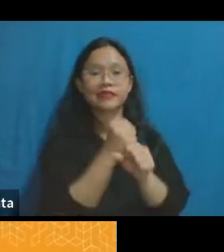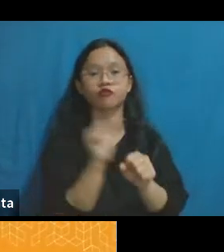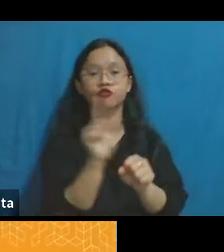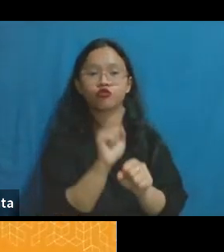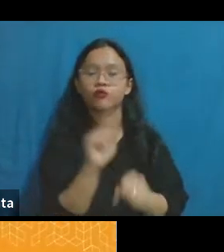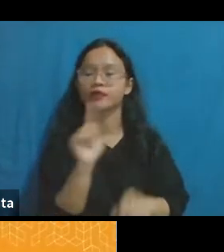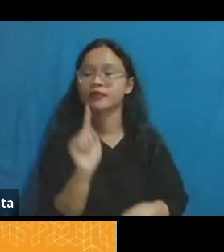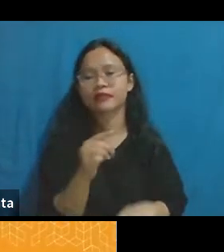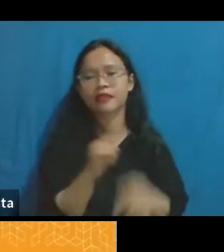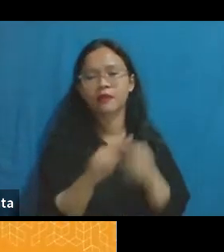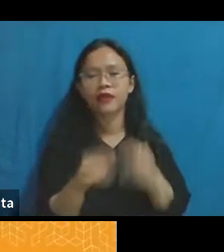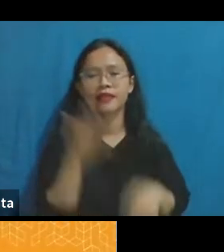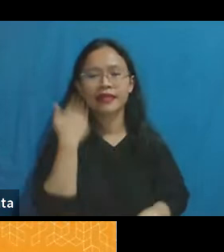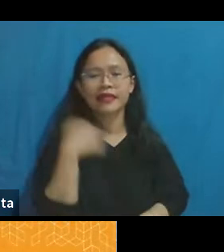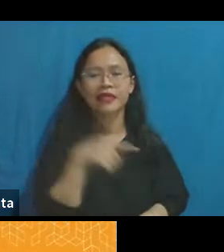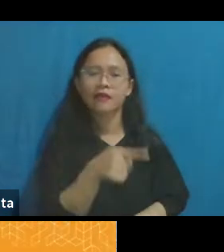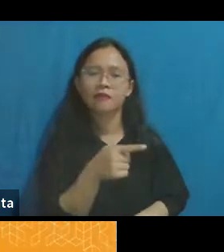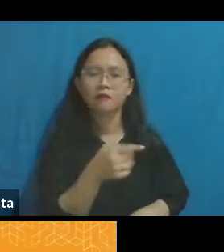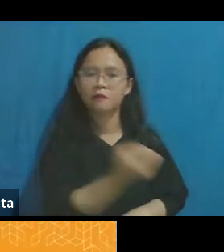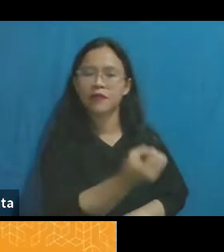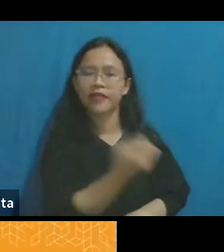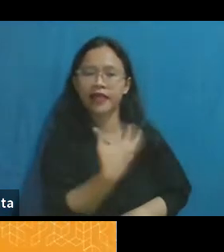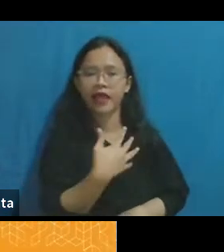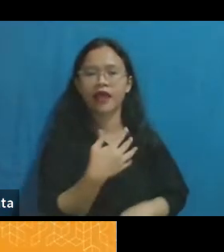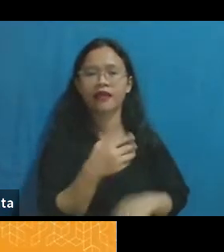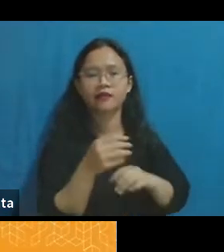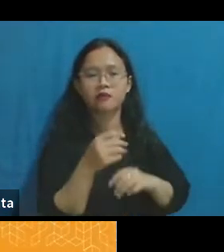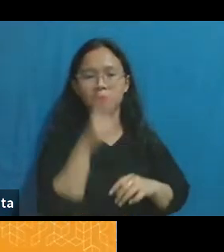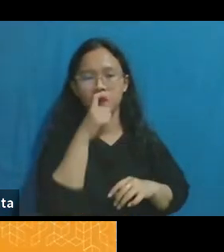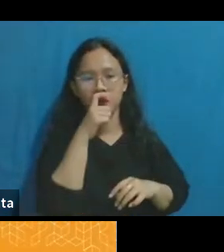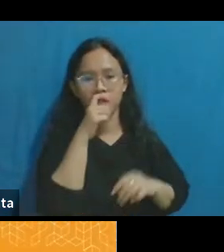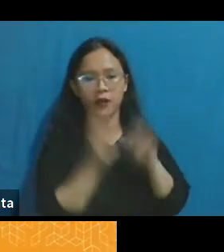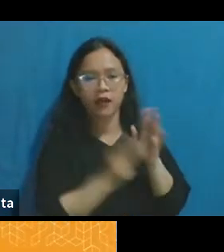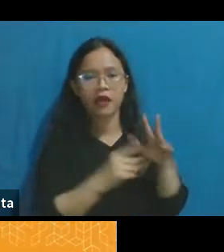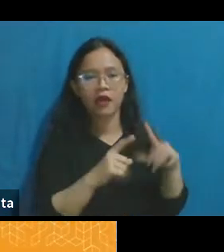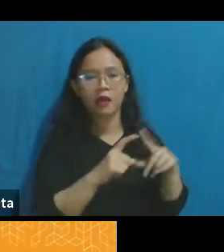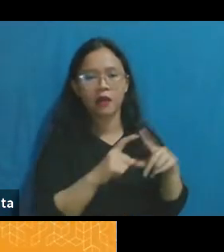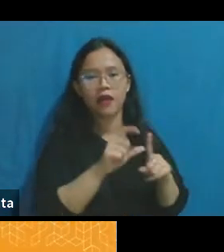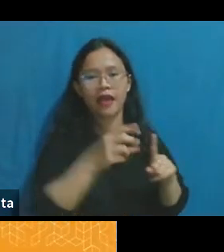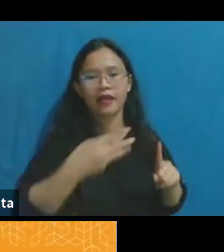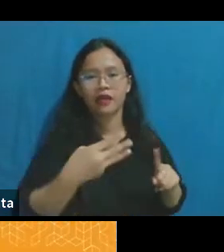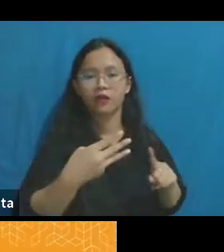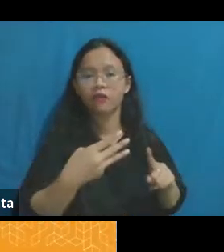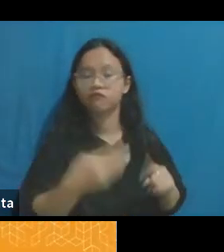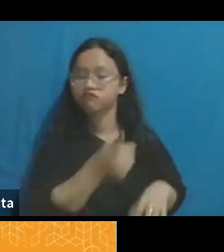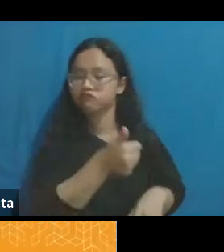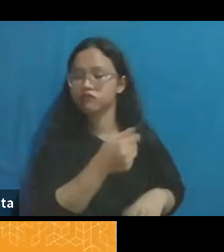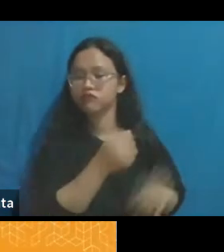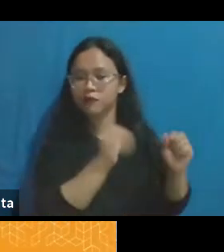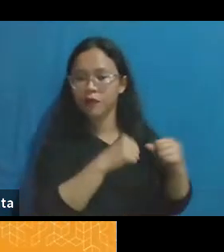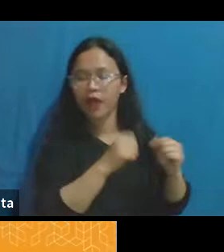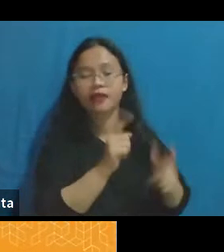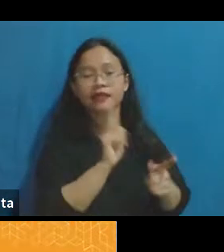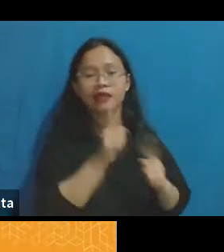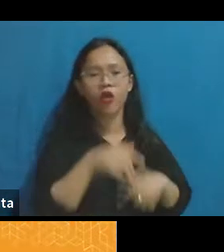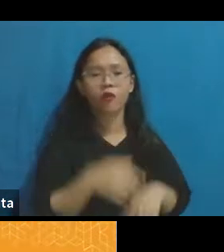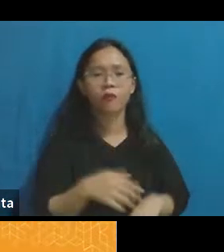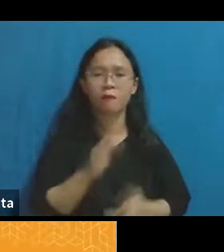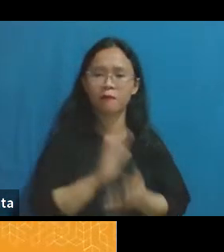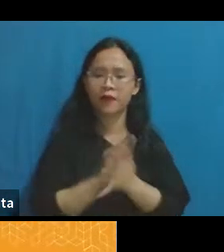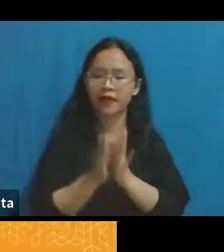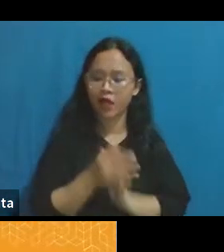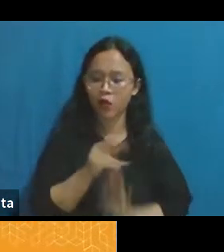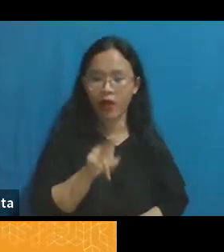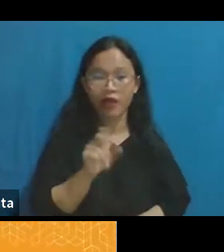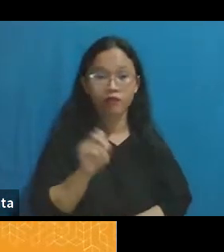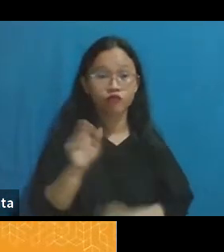of, it seems that the uprising in 2019 was a game changer in terms